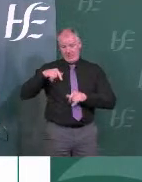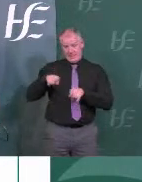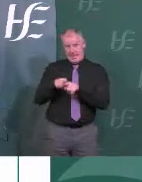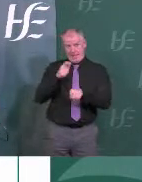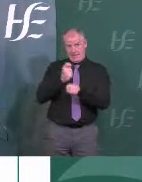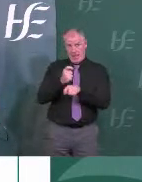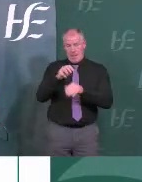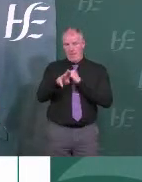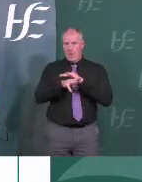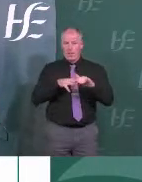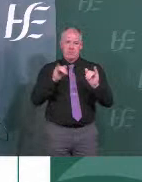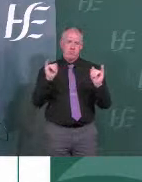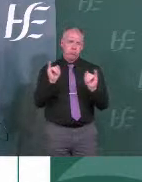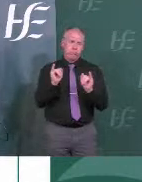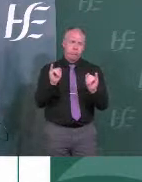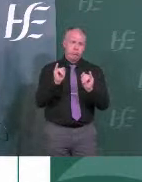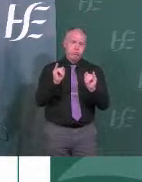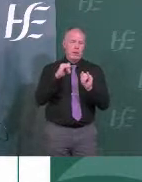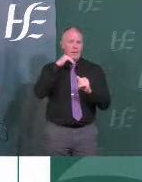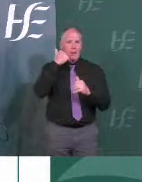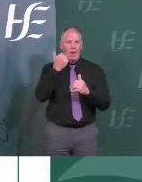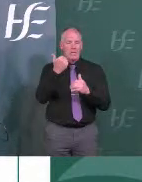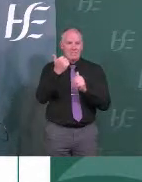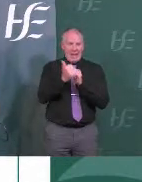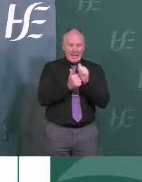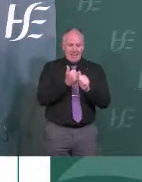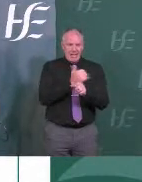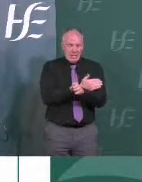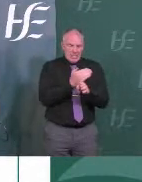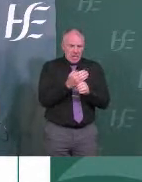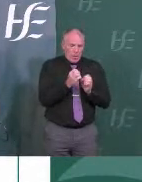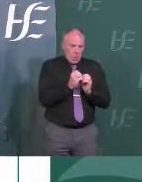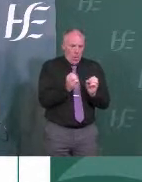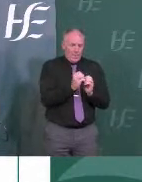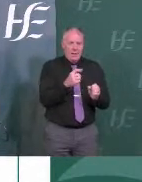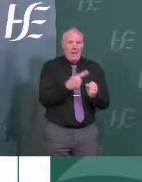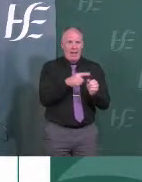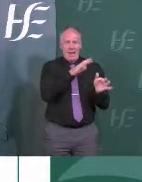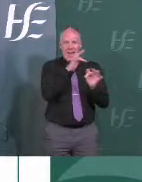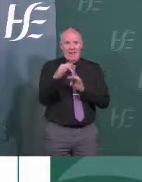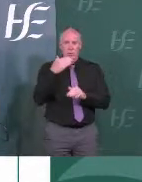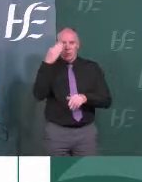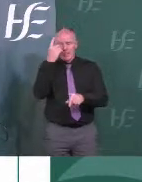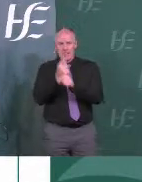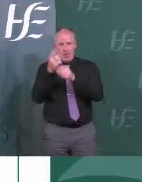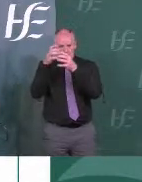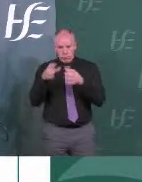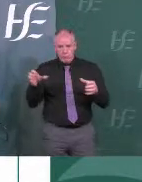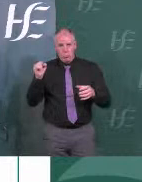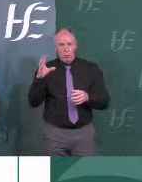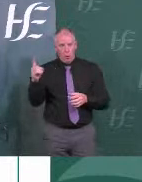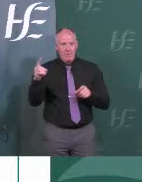we were in a bad enough space in terms of just getting activity back, starting to reopen last summer, really, May, June